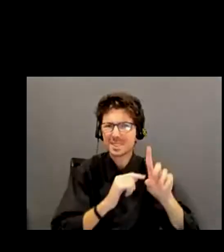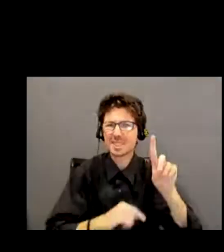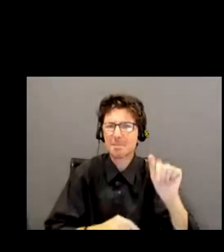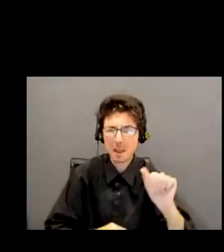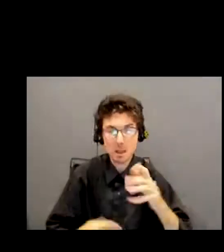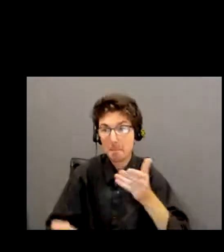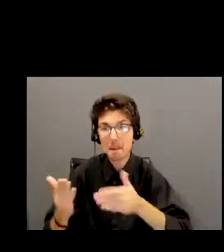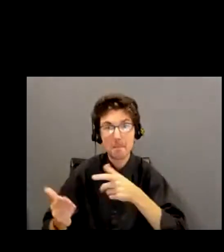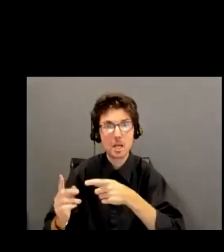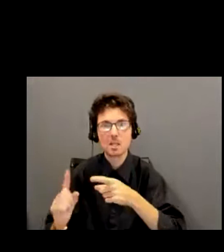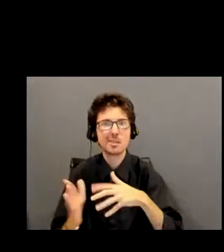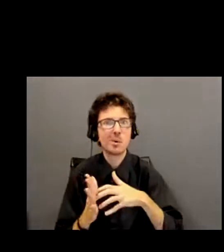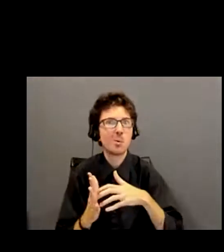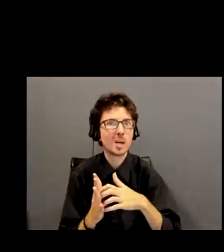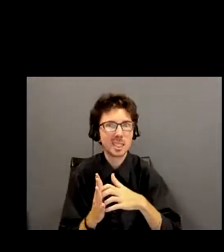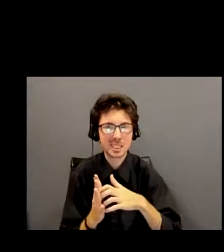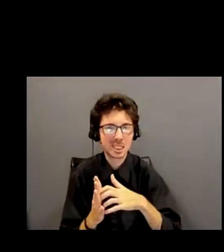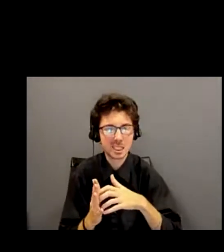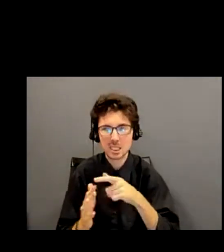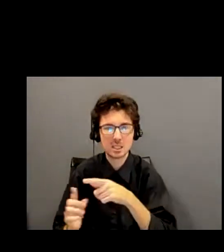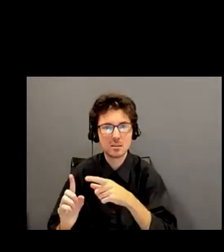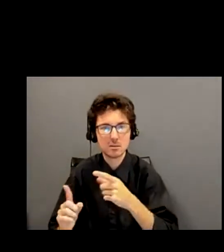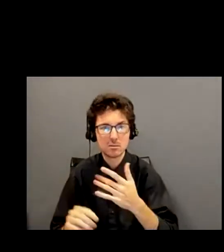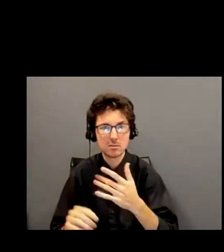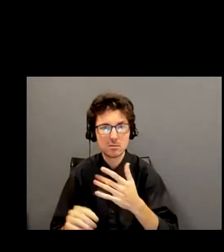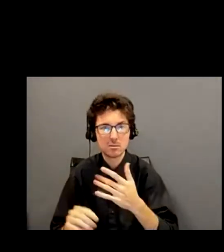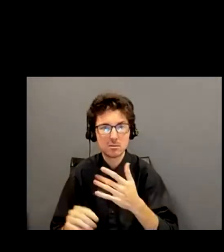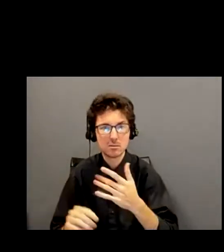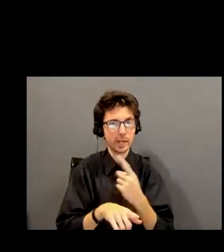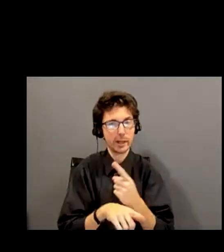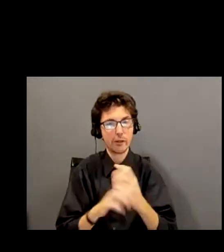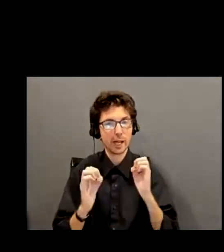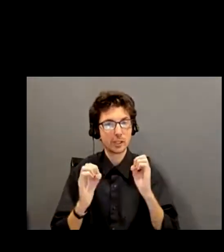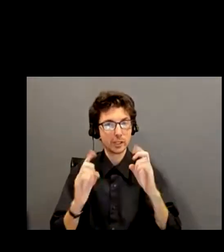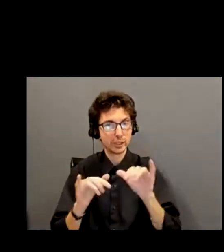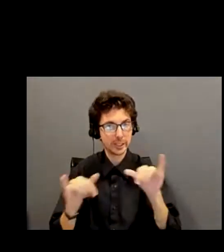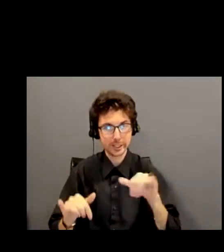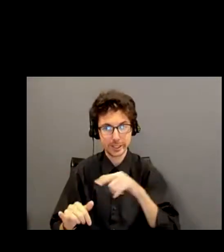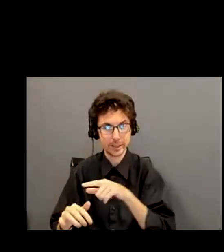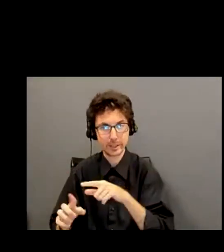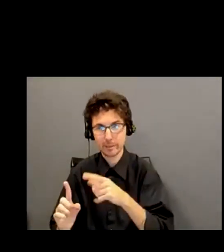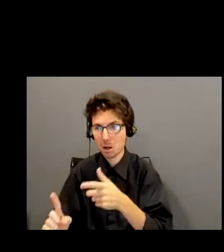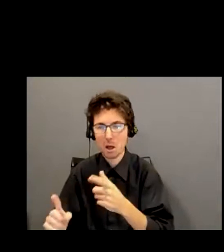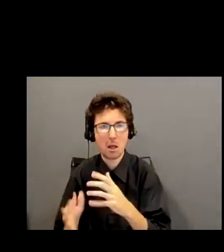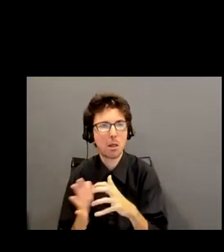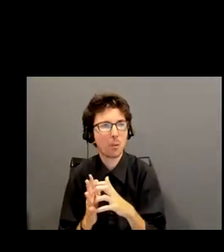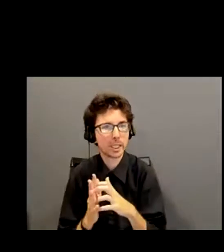the weakest in their school because they're in a regular educational system suddenly are the strongest ones and can help other